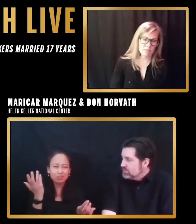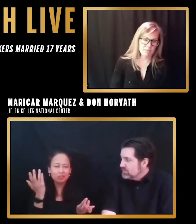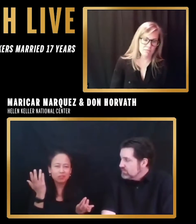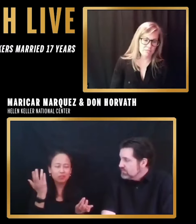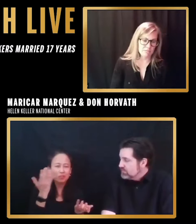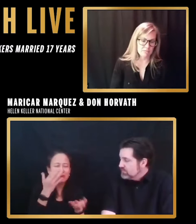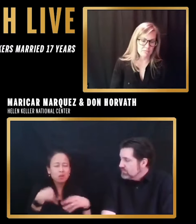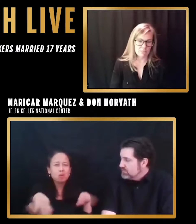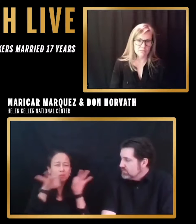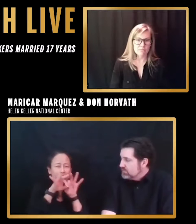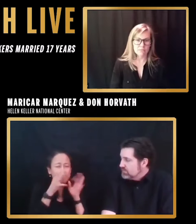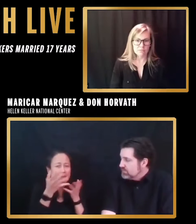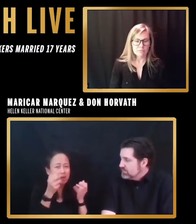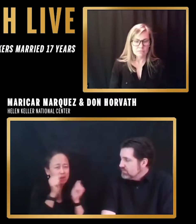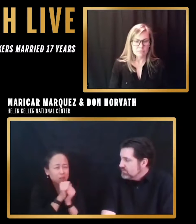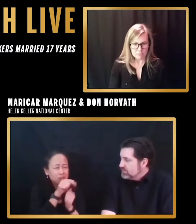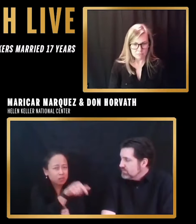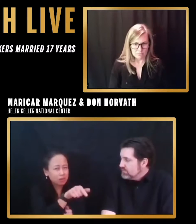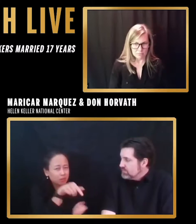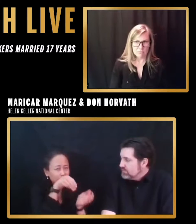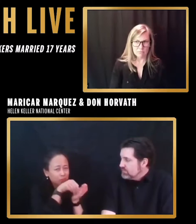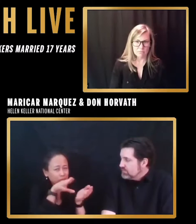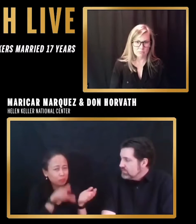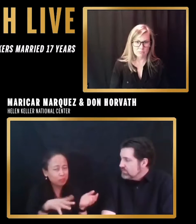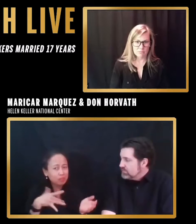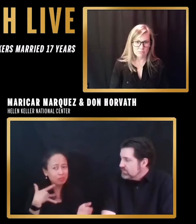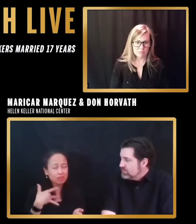a challenge.